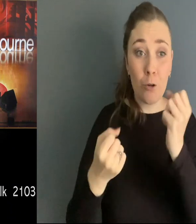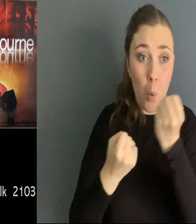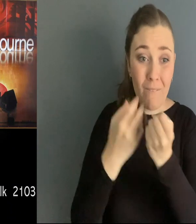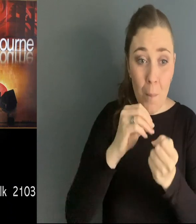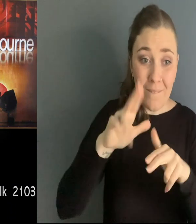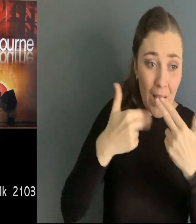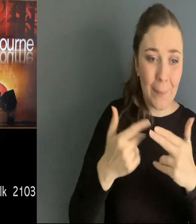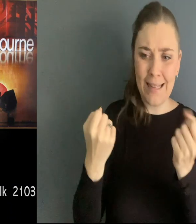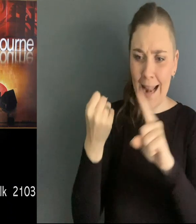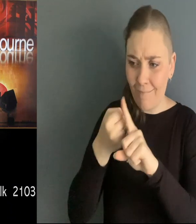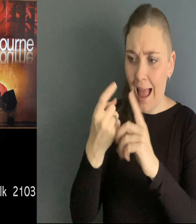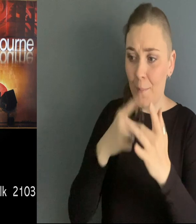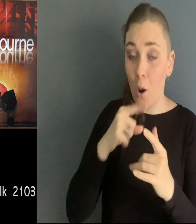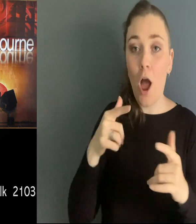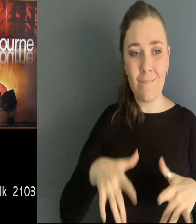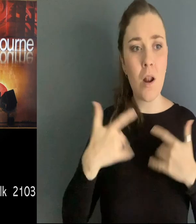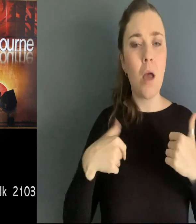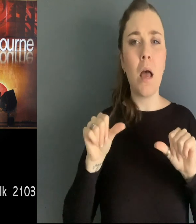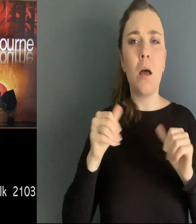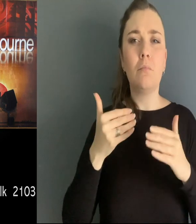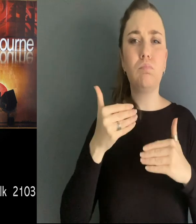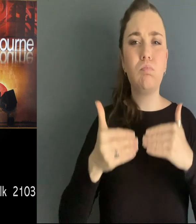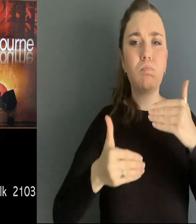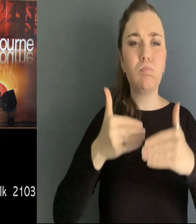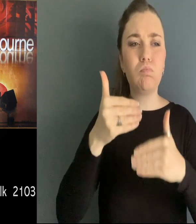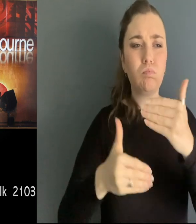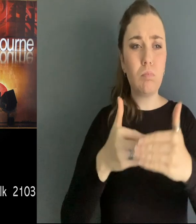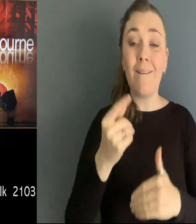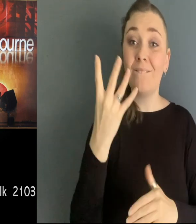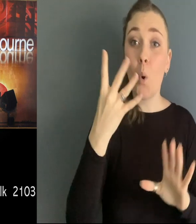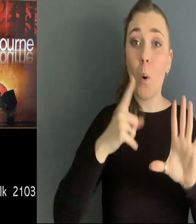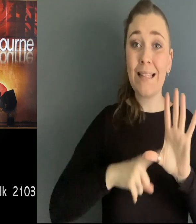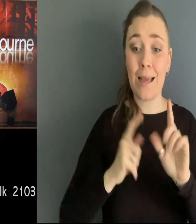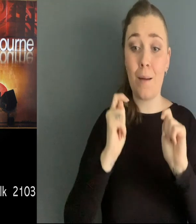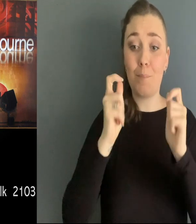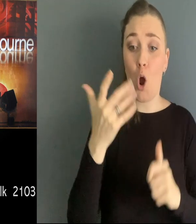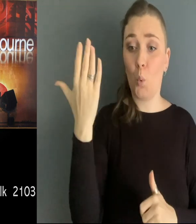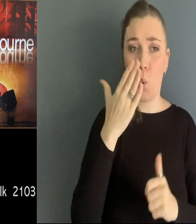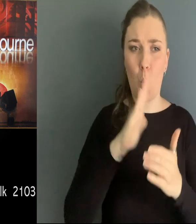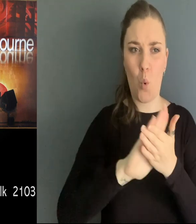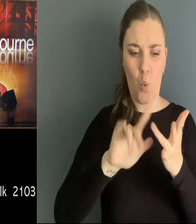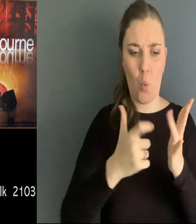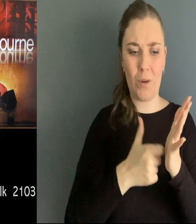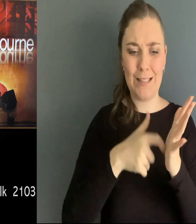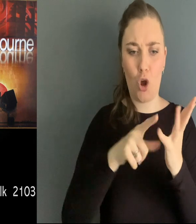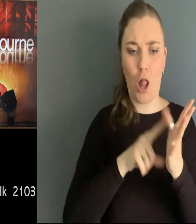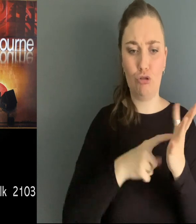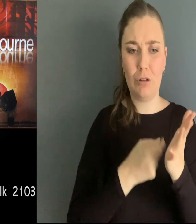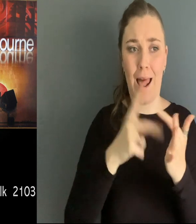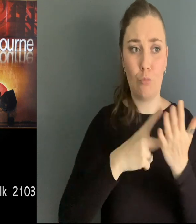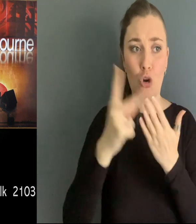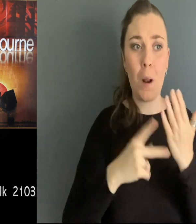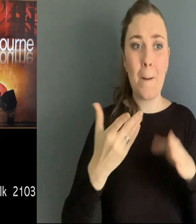i feel i am making headway i spent four years at the post-school horticultural program before